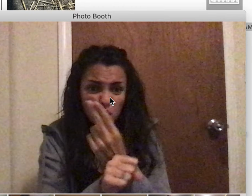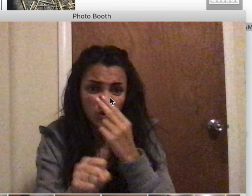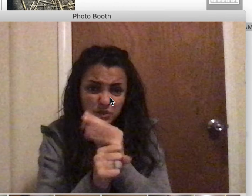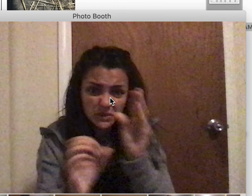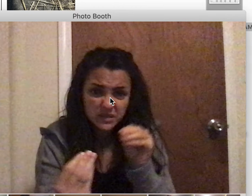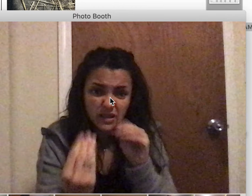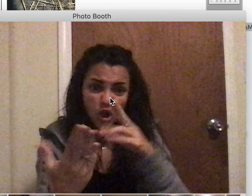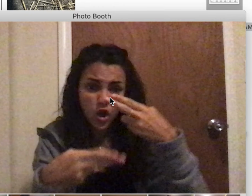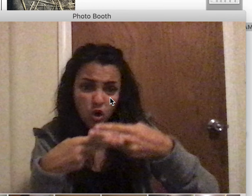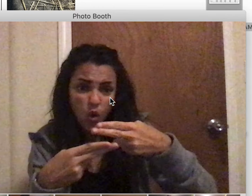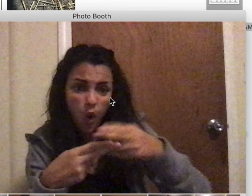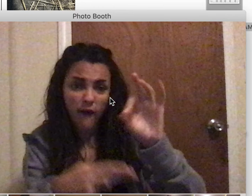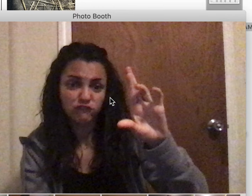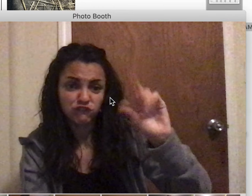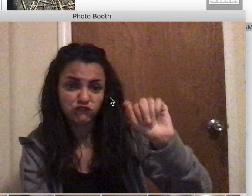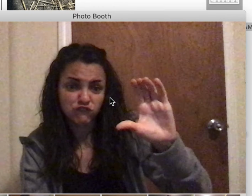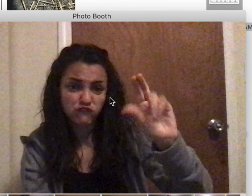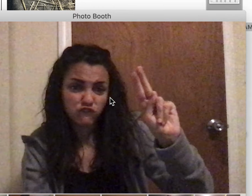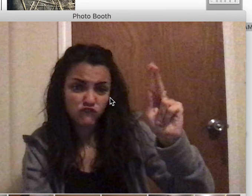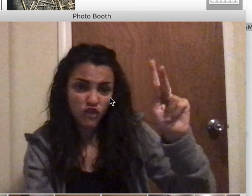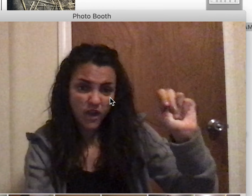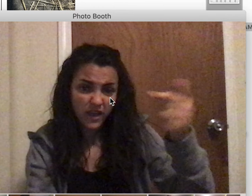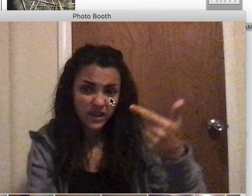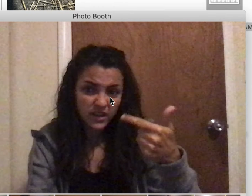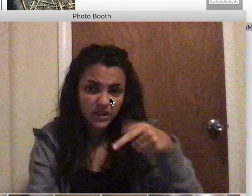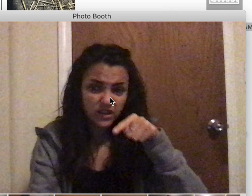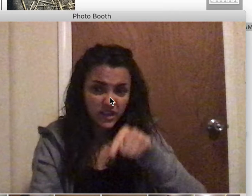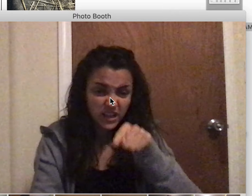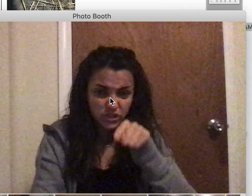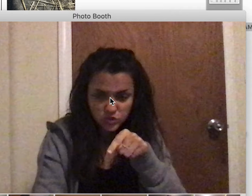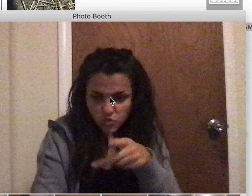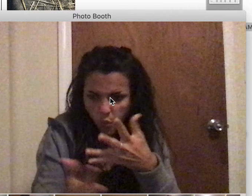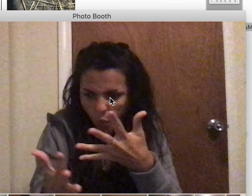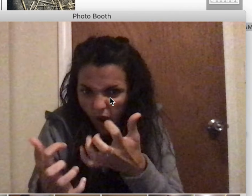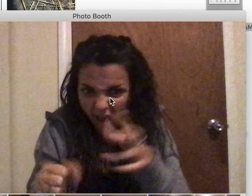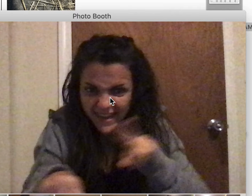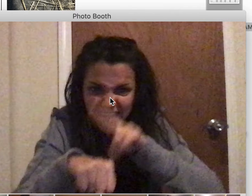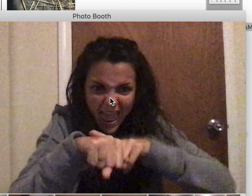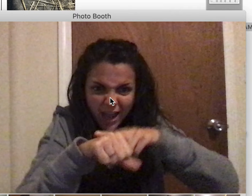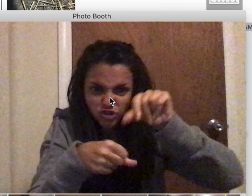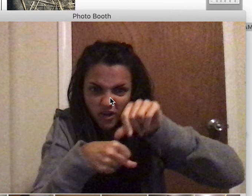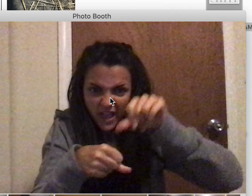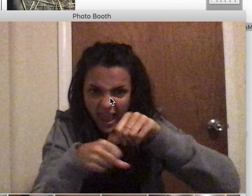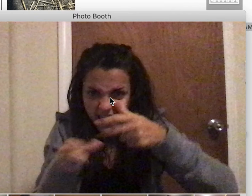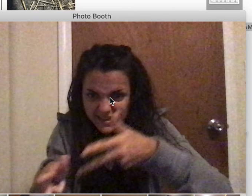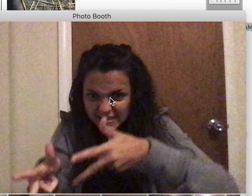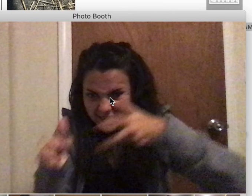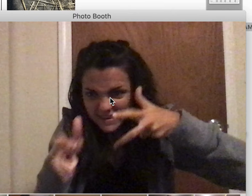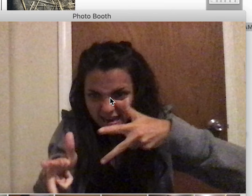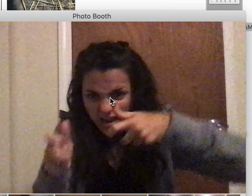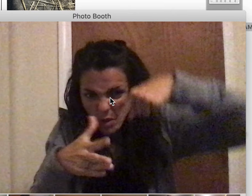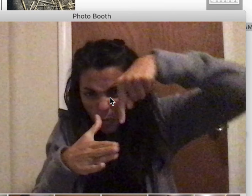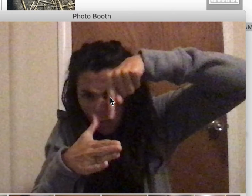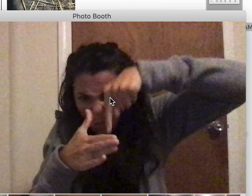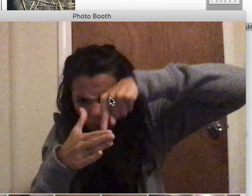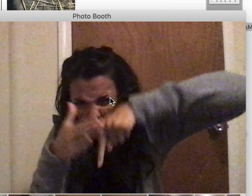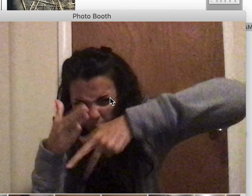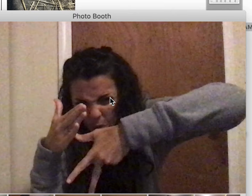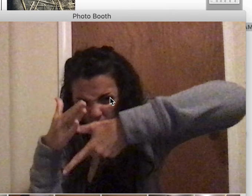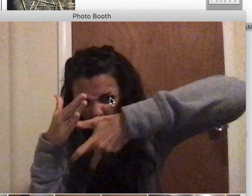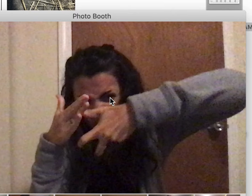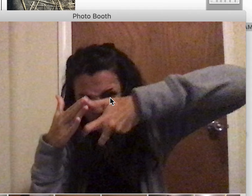fracturing or fracking to reach difficult stores of natural gas. Chris Tomlinson is among those in favor of the process.